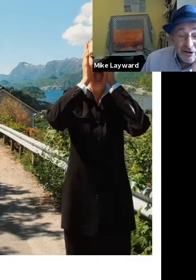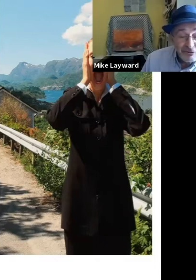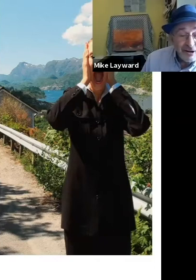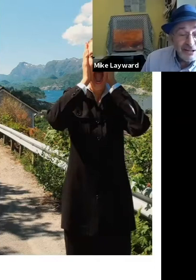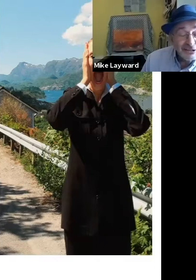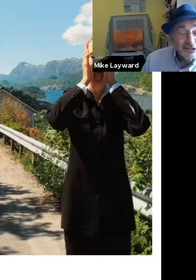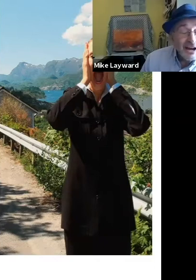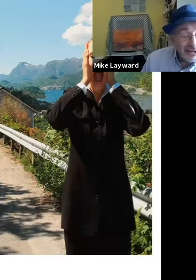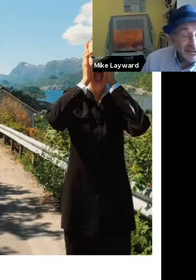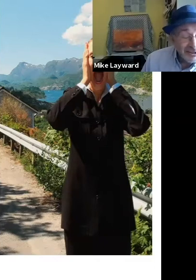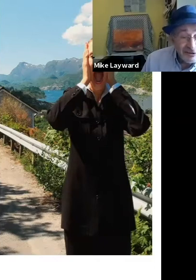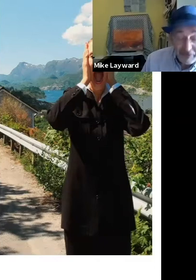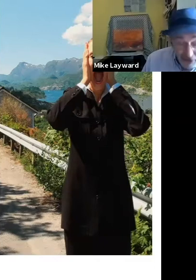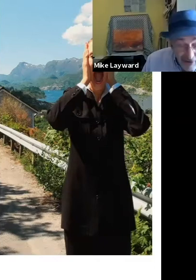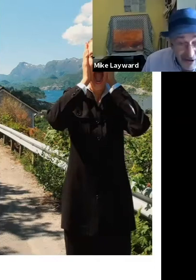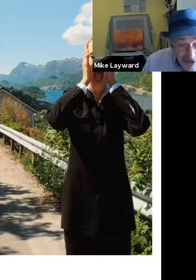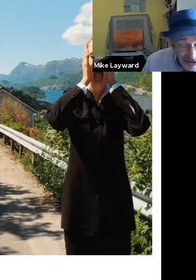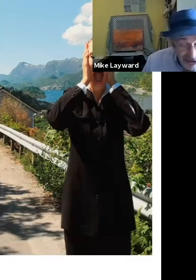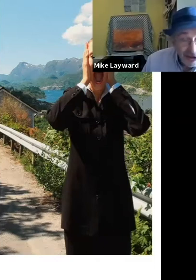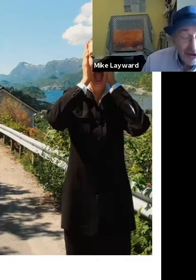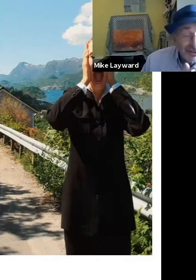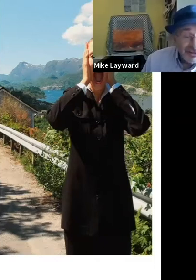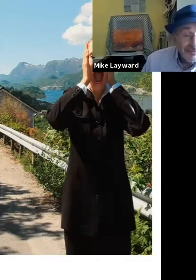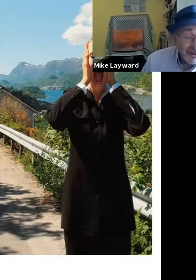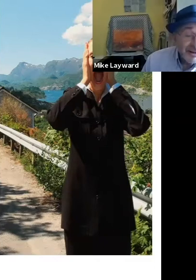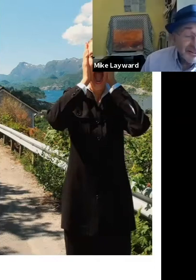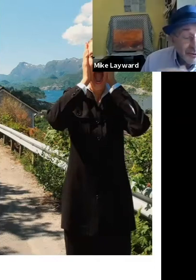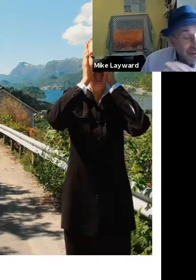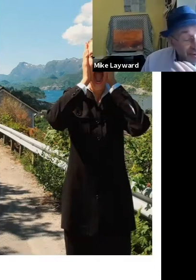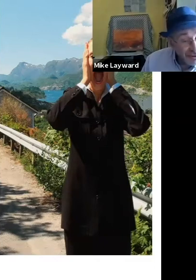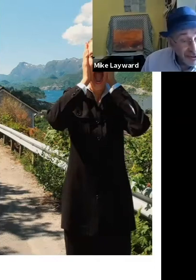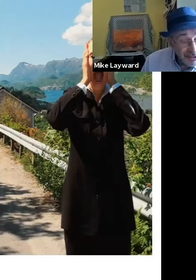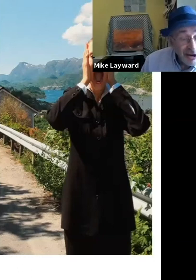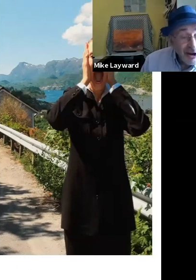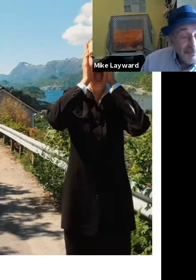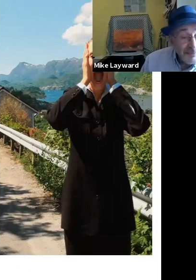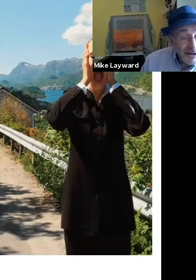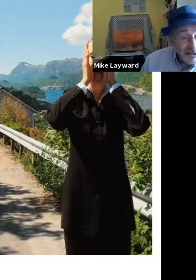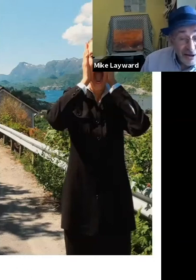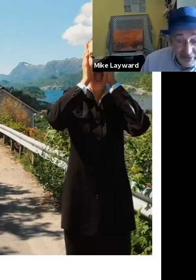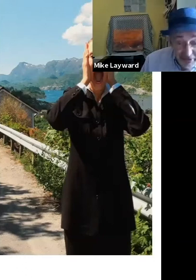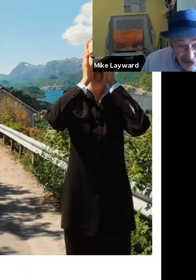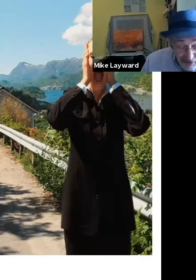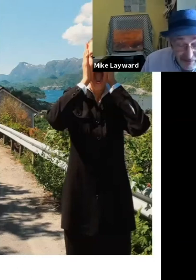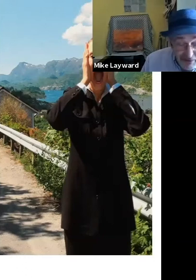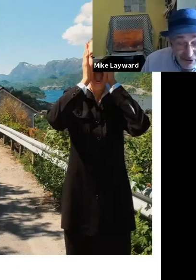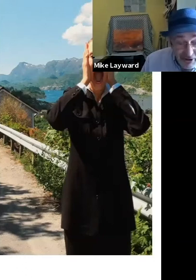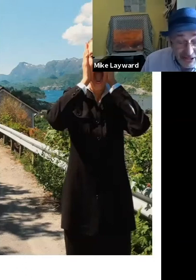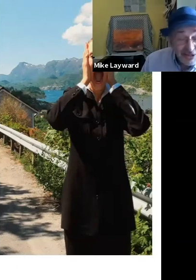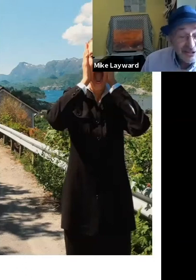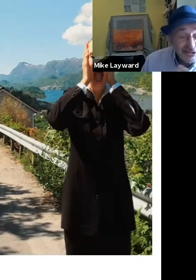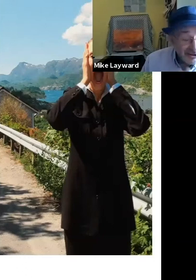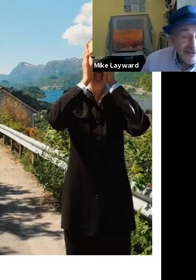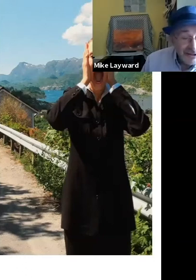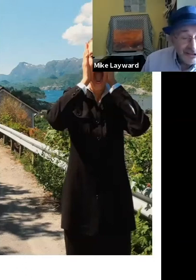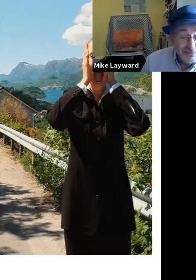been a great access for a lot of artists, disabled artists who were excluded, but the flip of the coin is